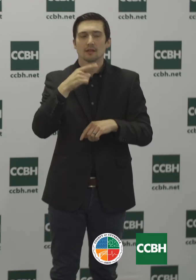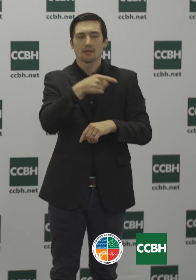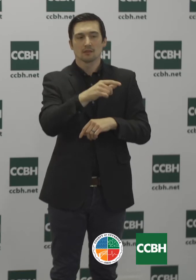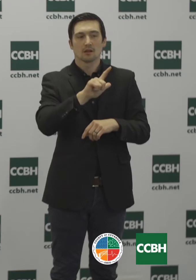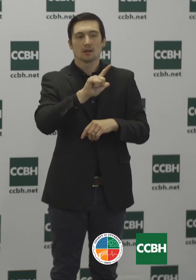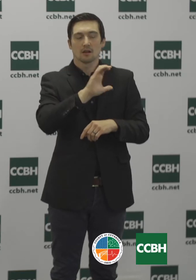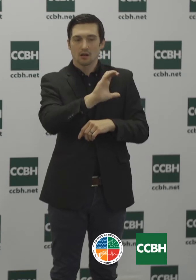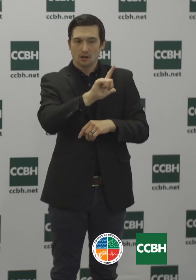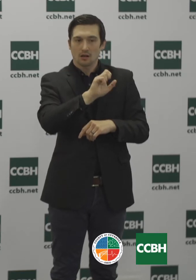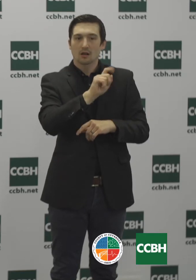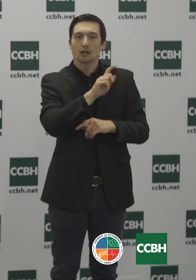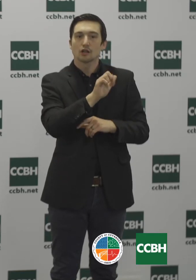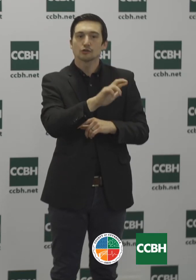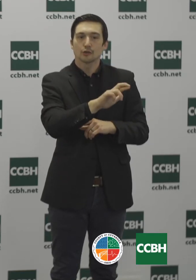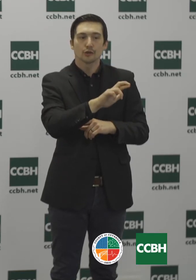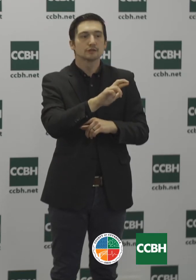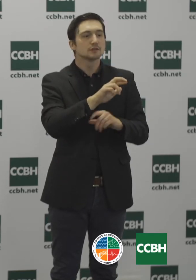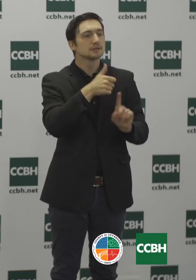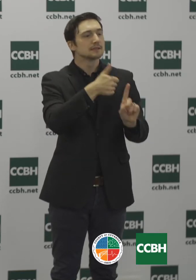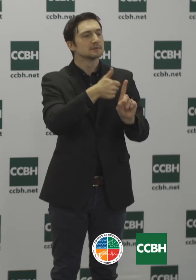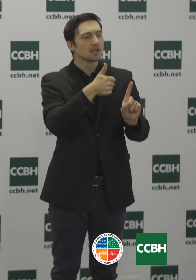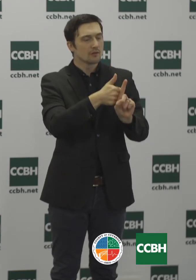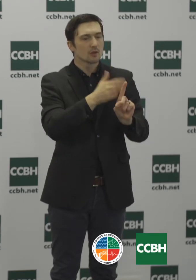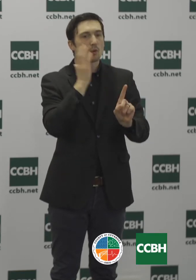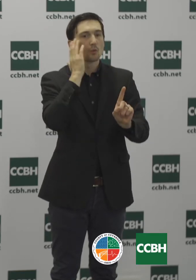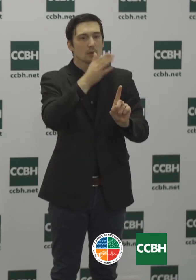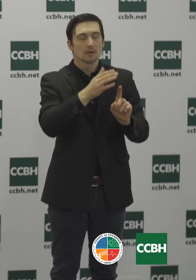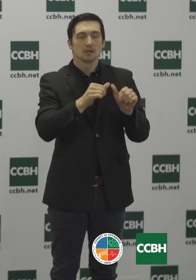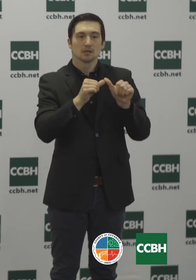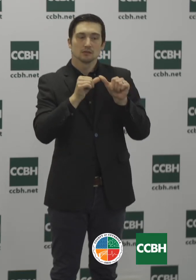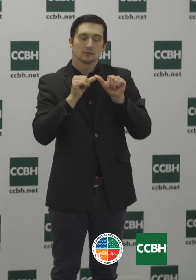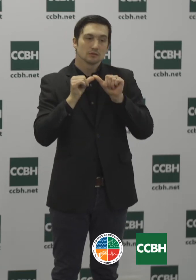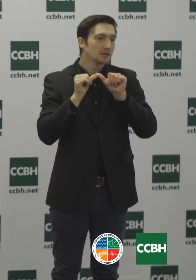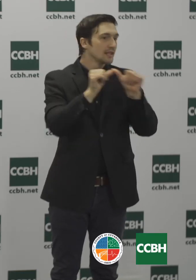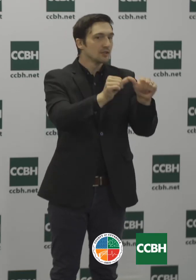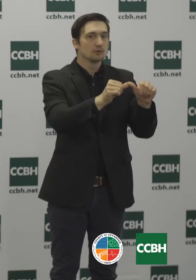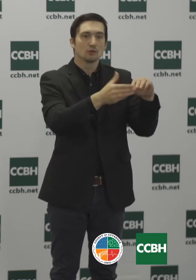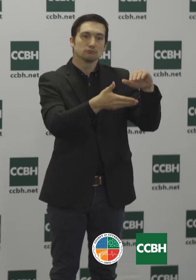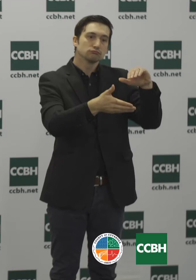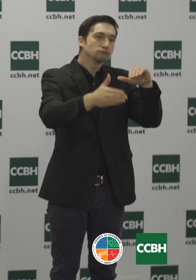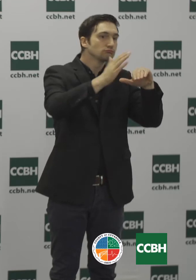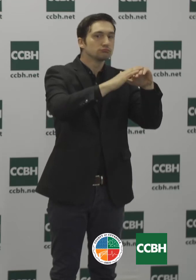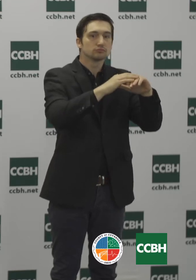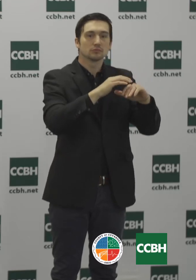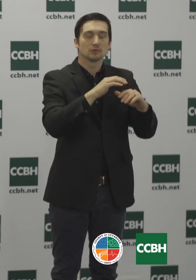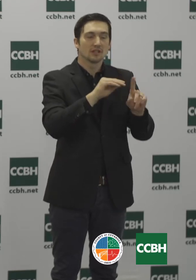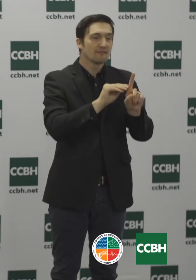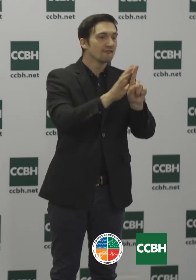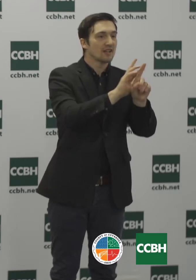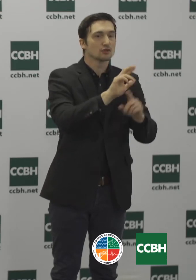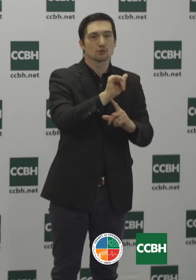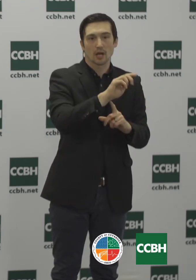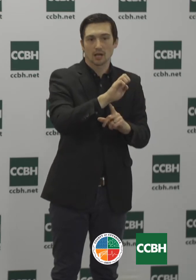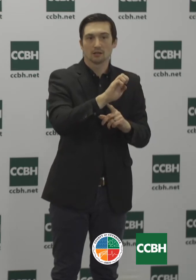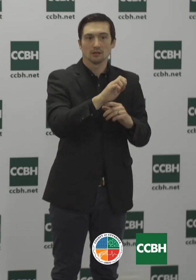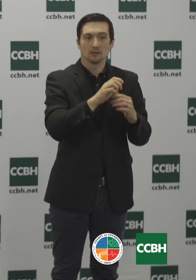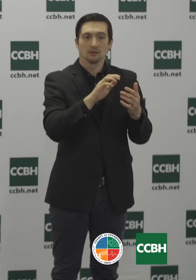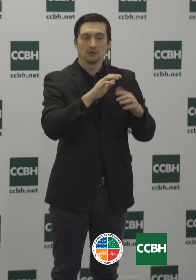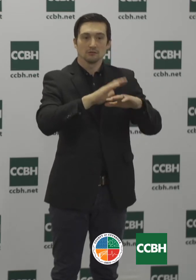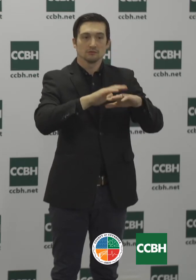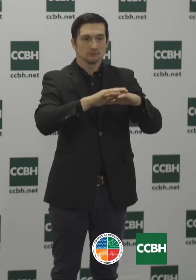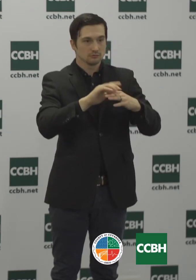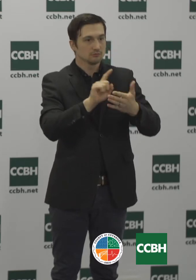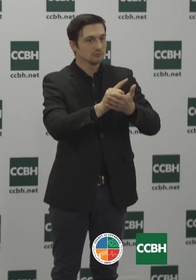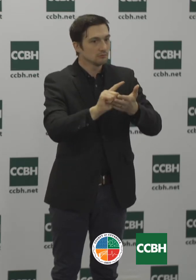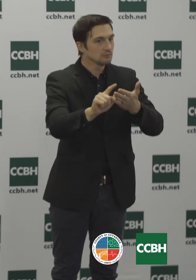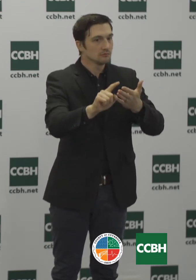opposed to large communal spread, will be driving the infection rates across our community in the coming weeks and